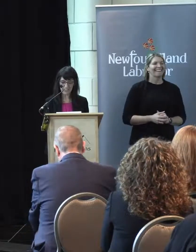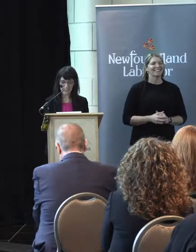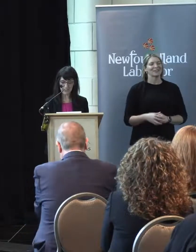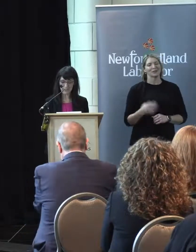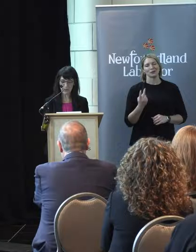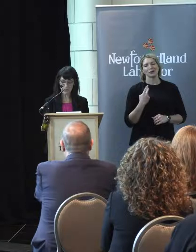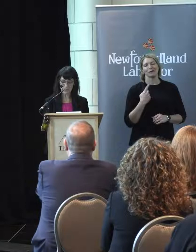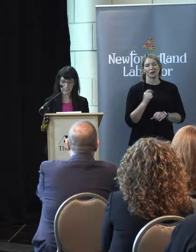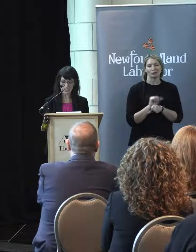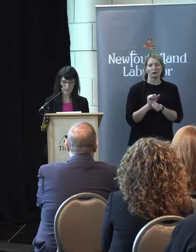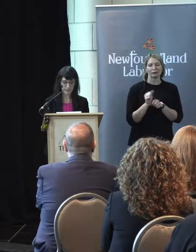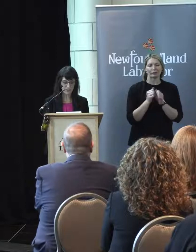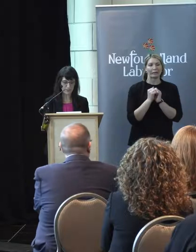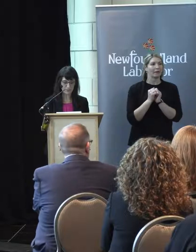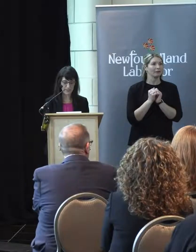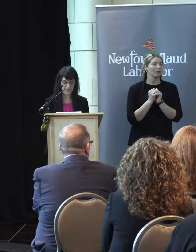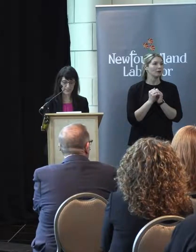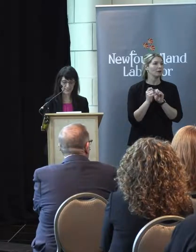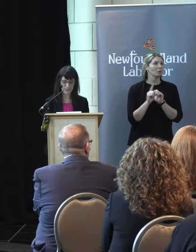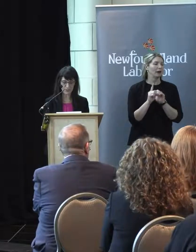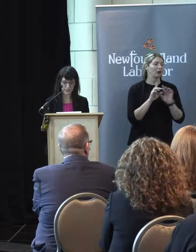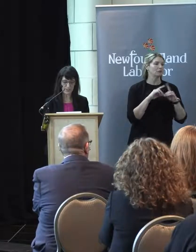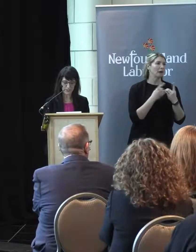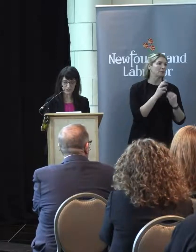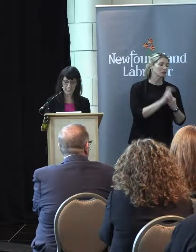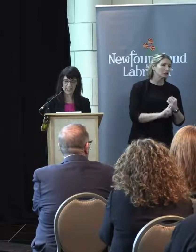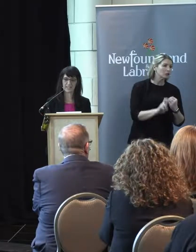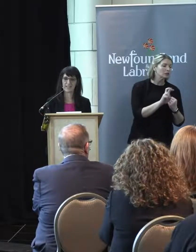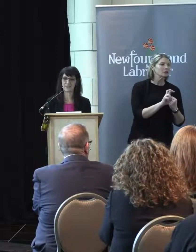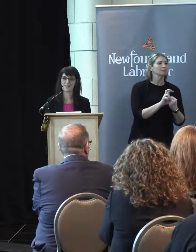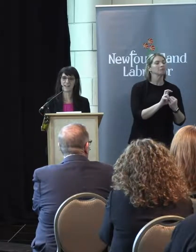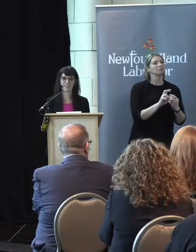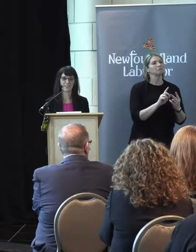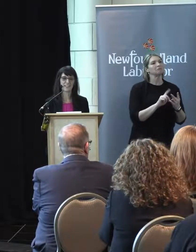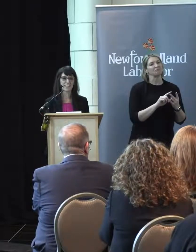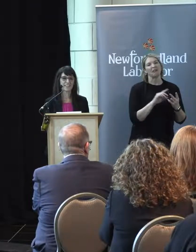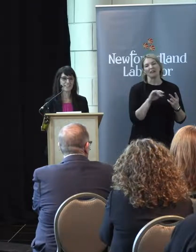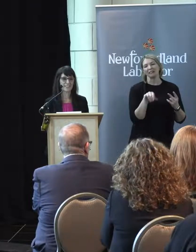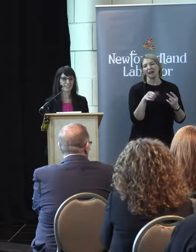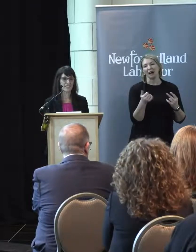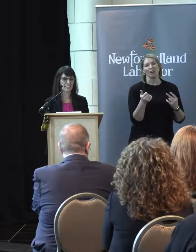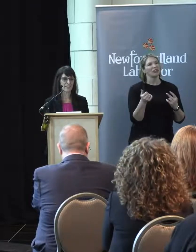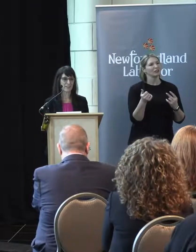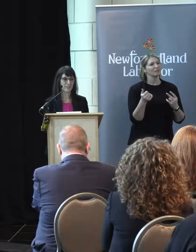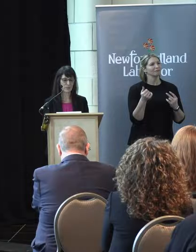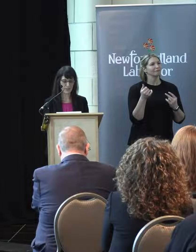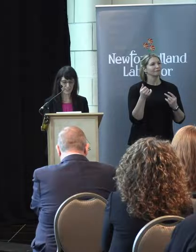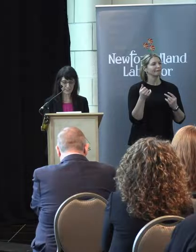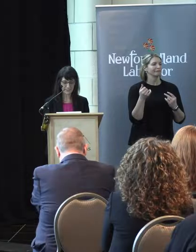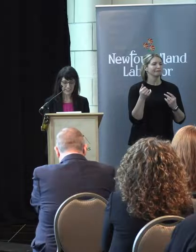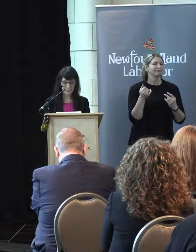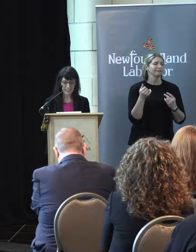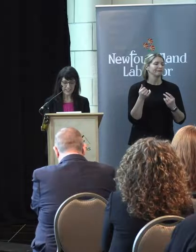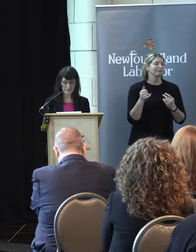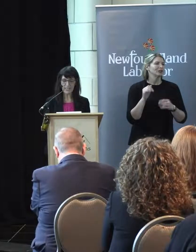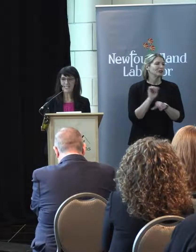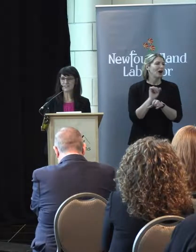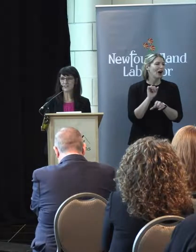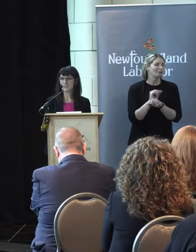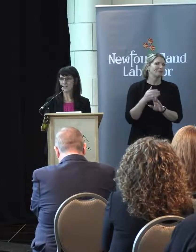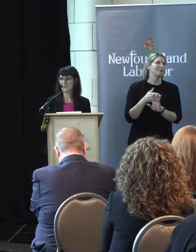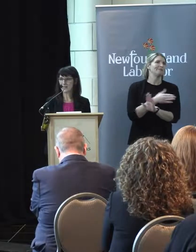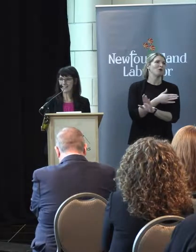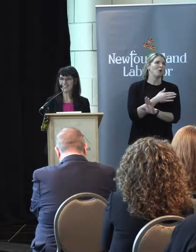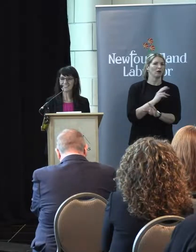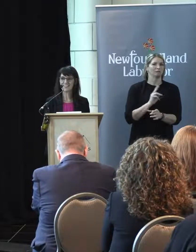for a lot of years, both in tourism, in the tourism industry and outside of the industry in our early work life. Many